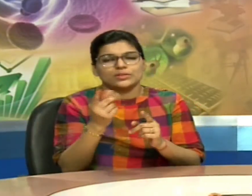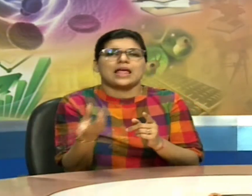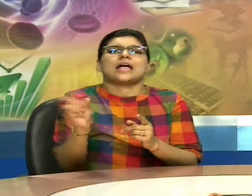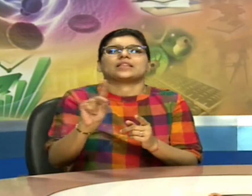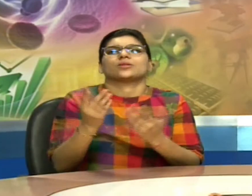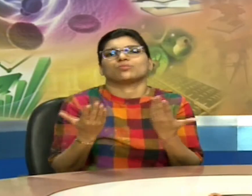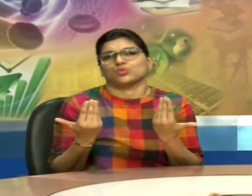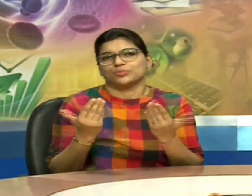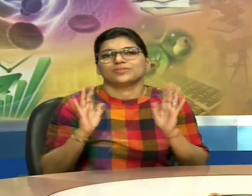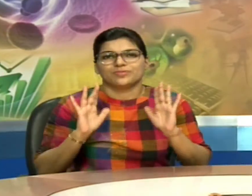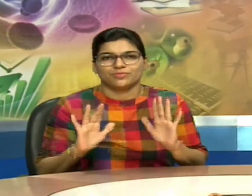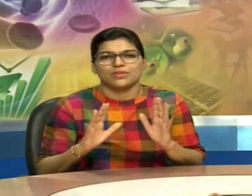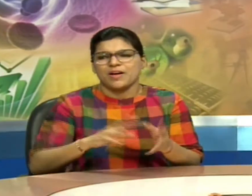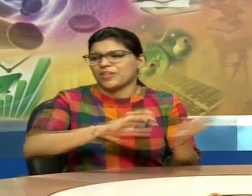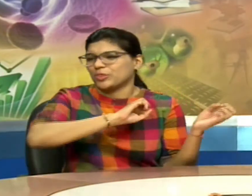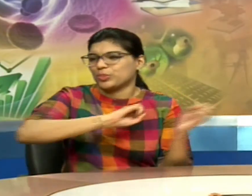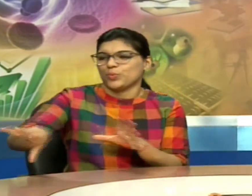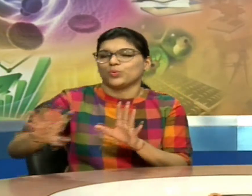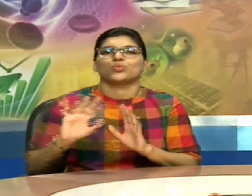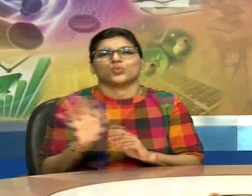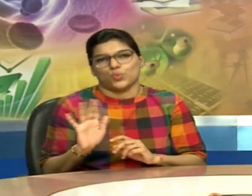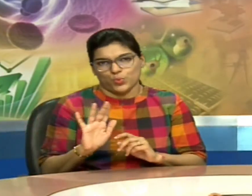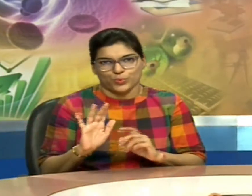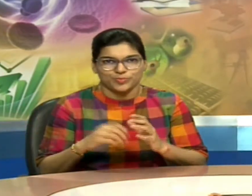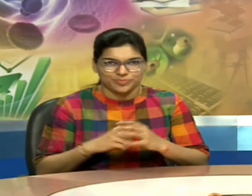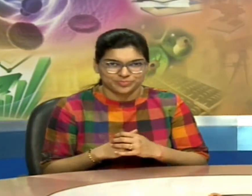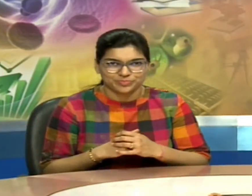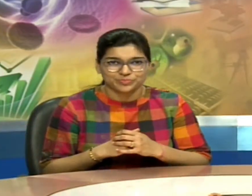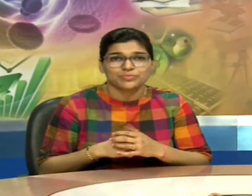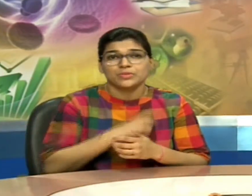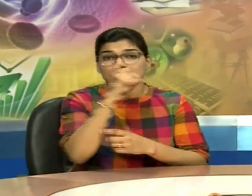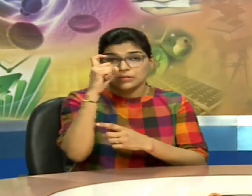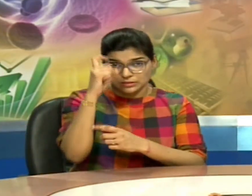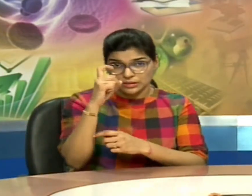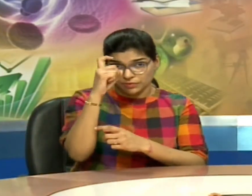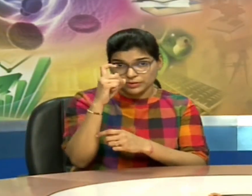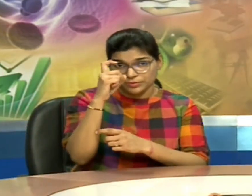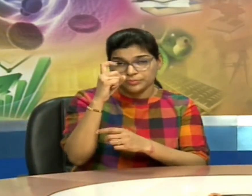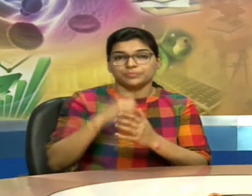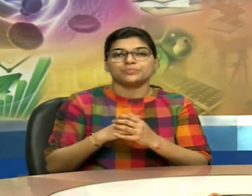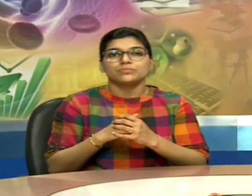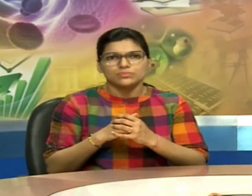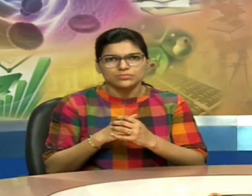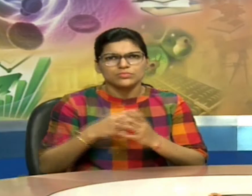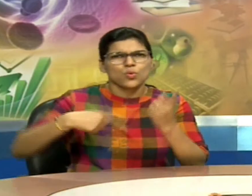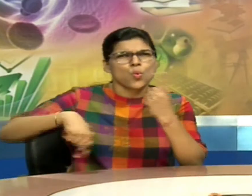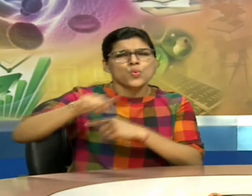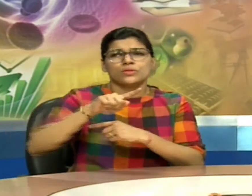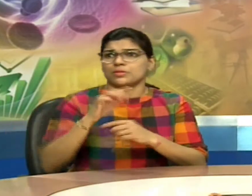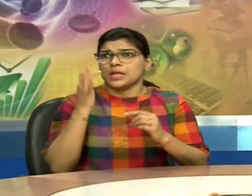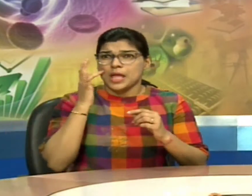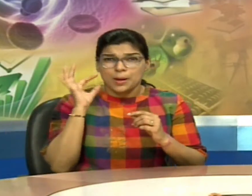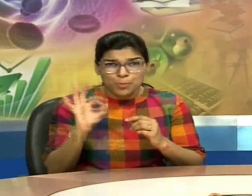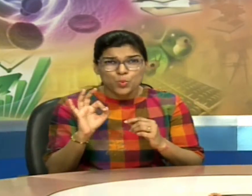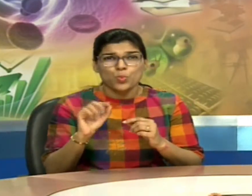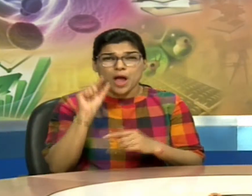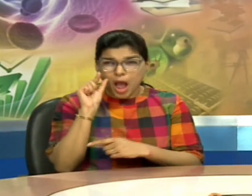those old newspapers. So we should recycle them and use them again. Seventh point is